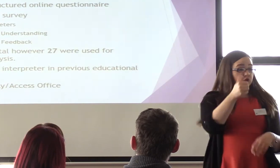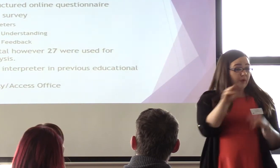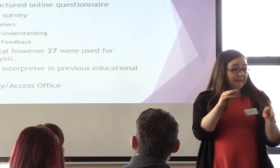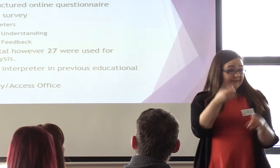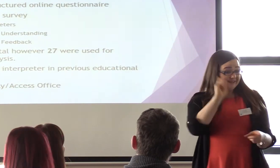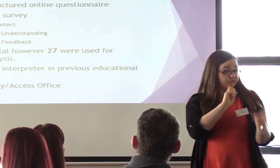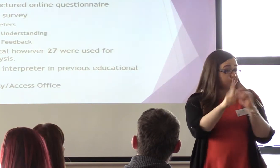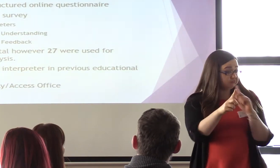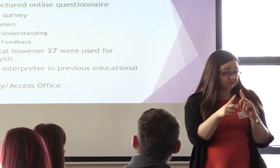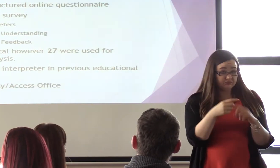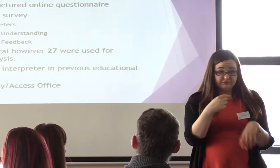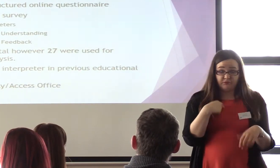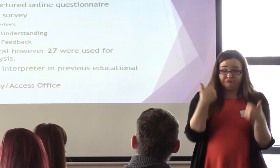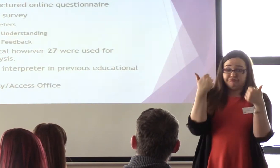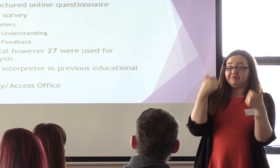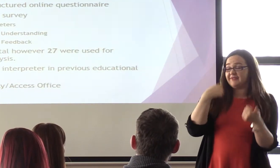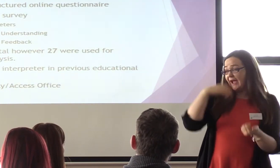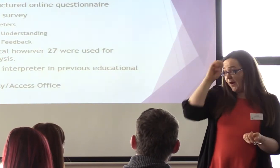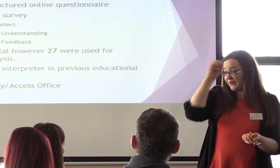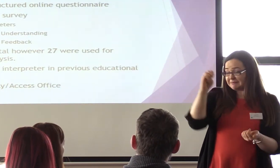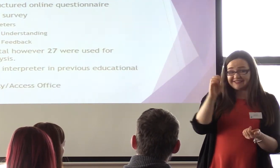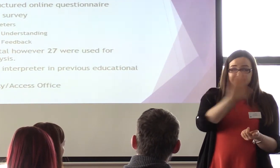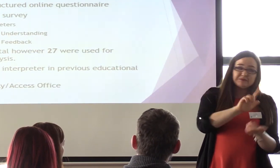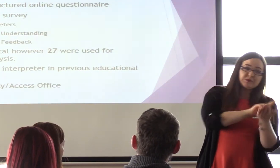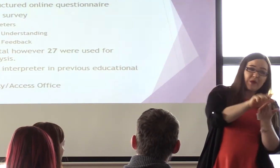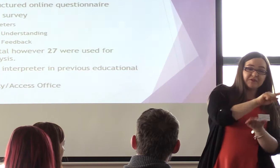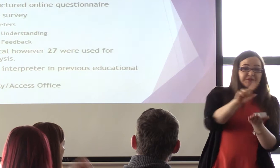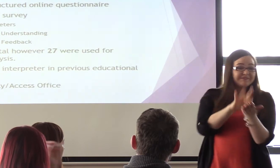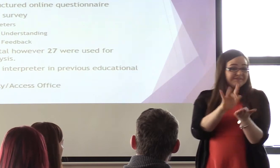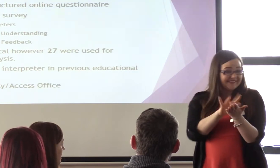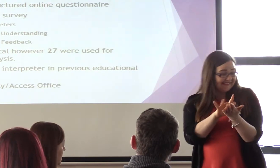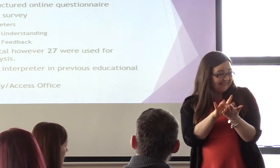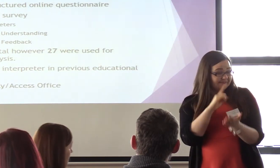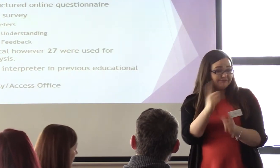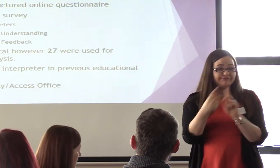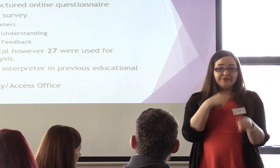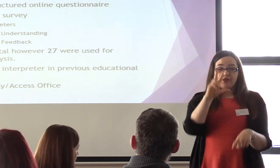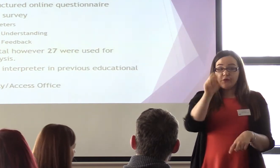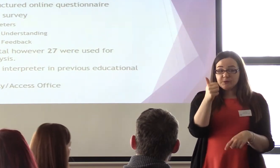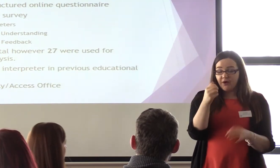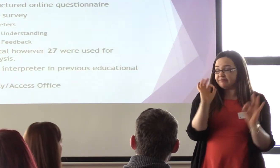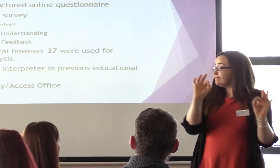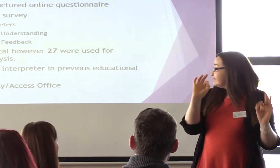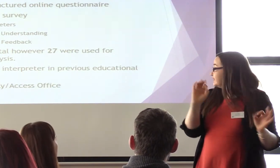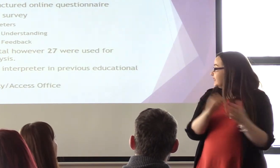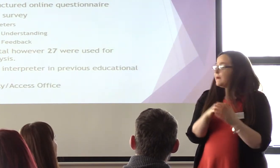I had 31 people respond to my research, which I thought was very good. I was only expecting about 12 to 15, so